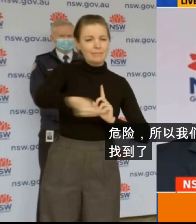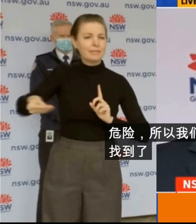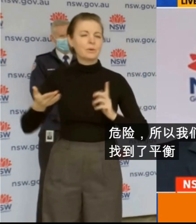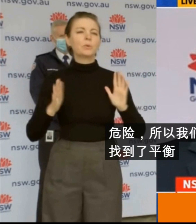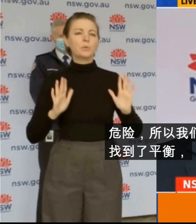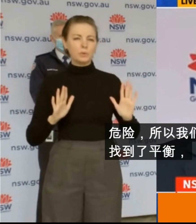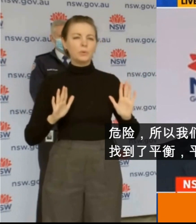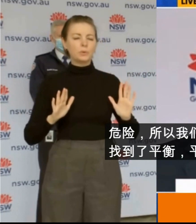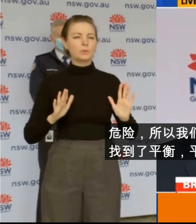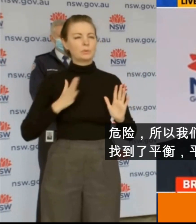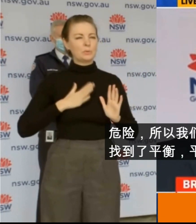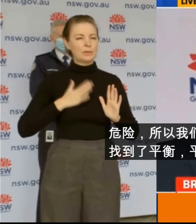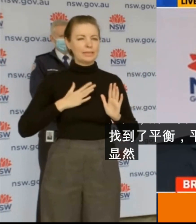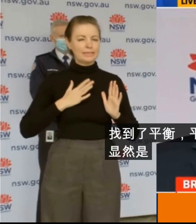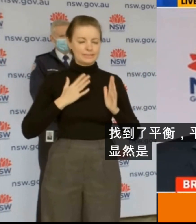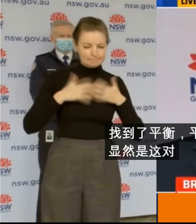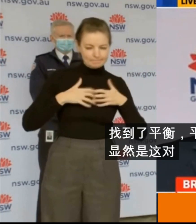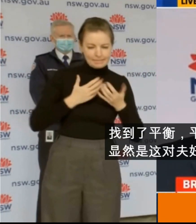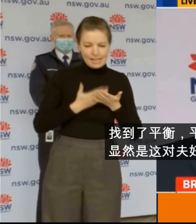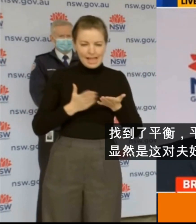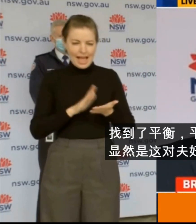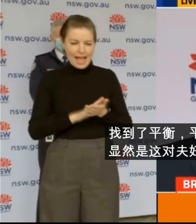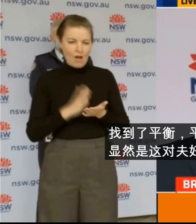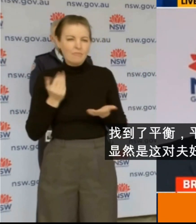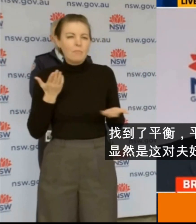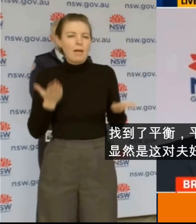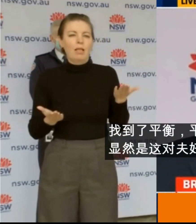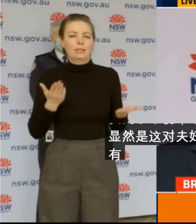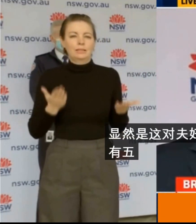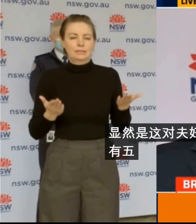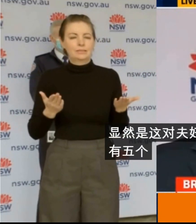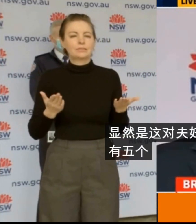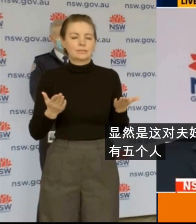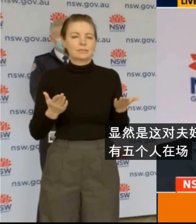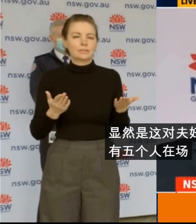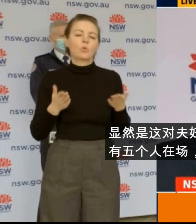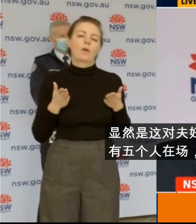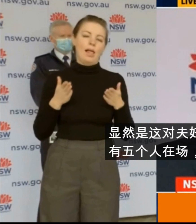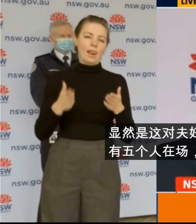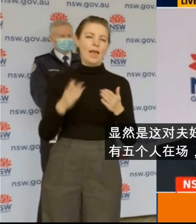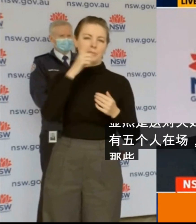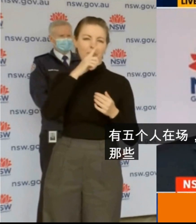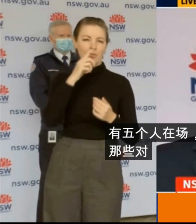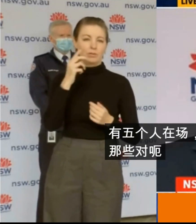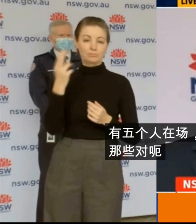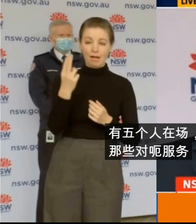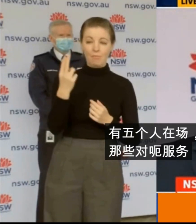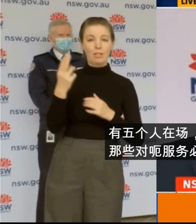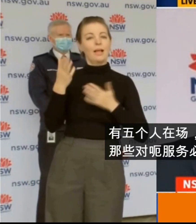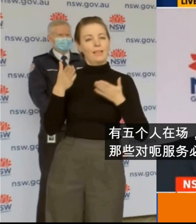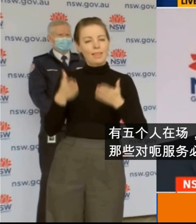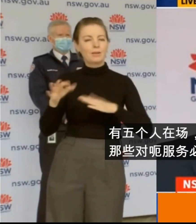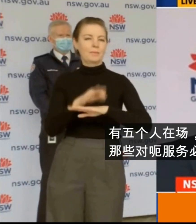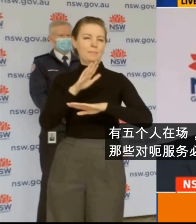we've found a balance, and the balance is obviously the couple can get married with 5 people present and those who are necessary